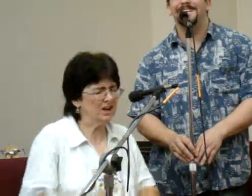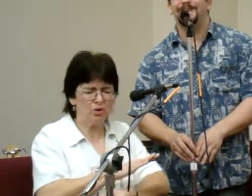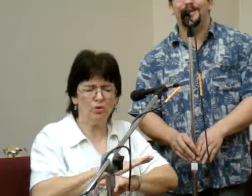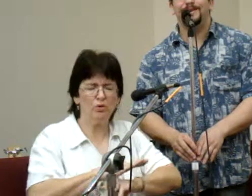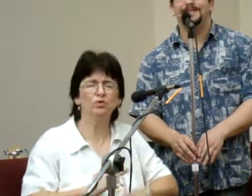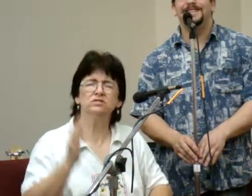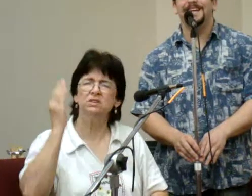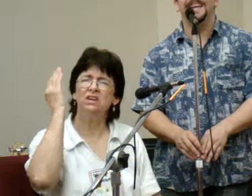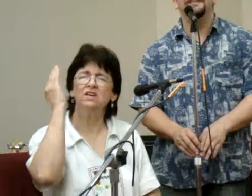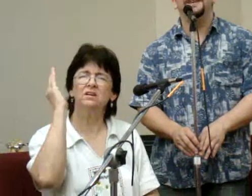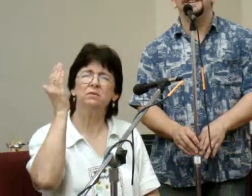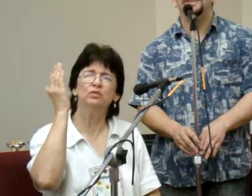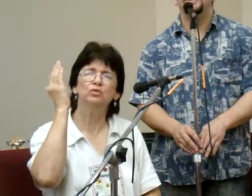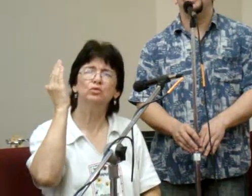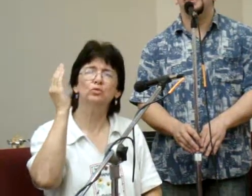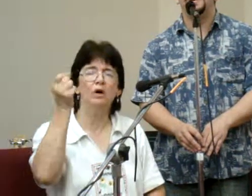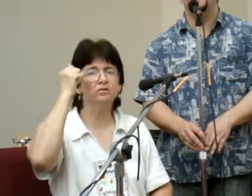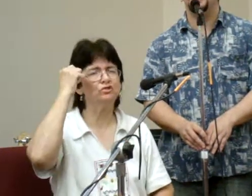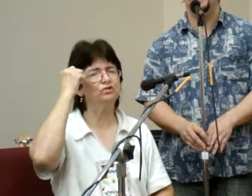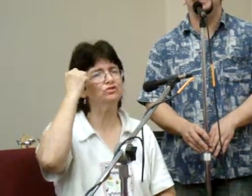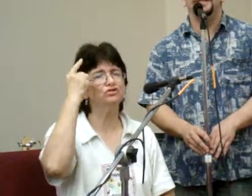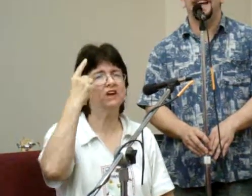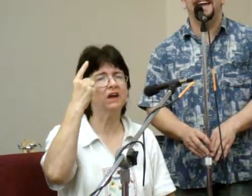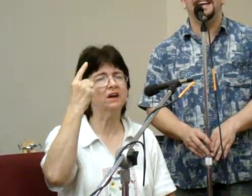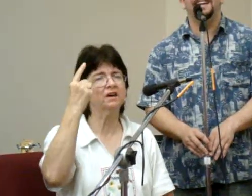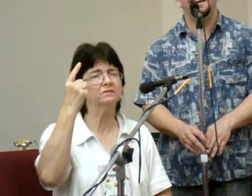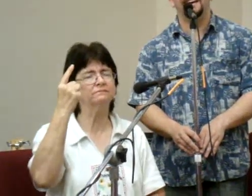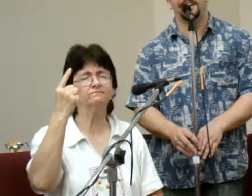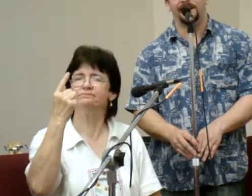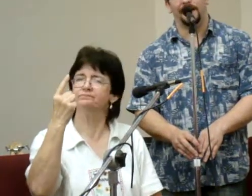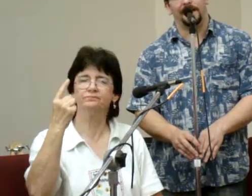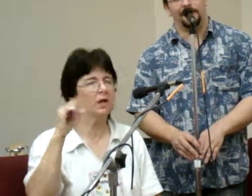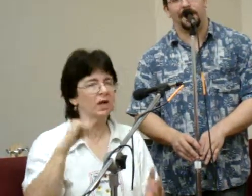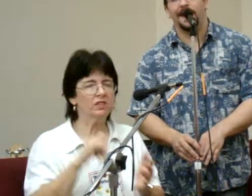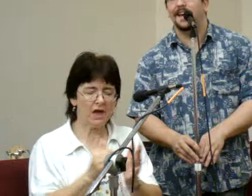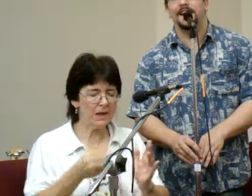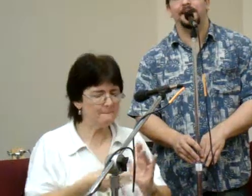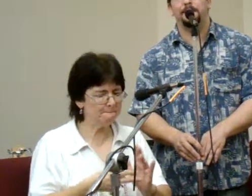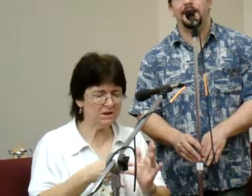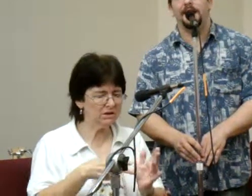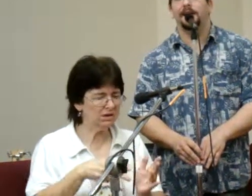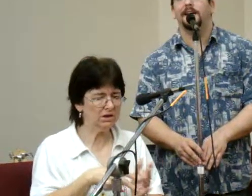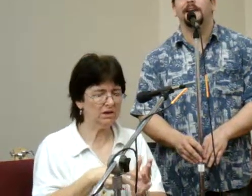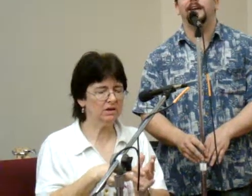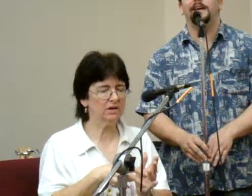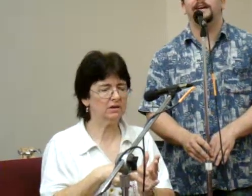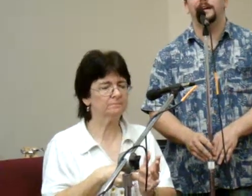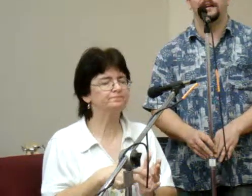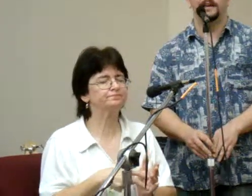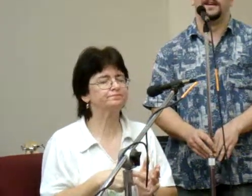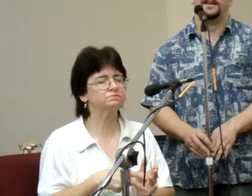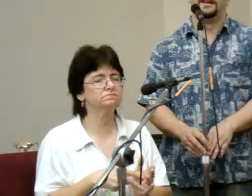Lord, I don't seem to understand that